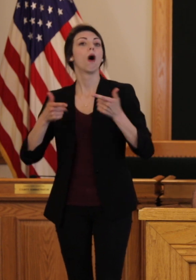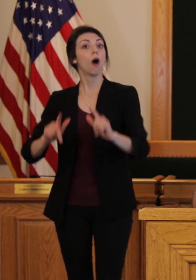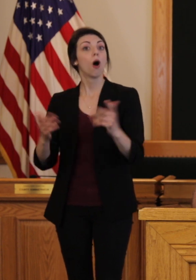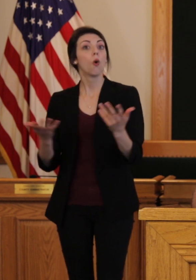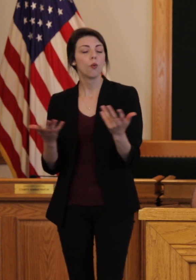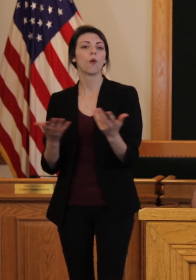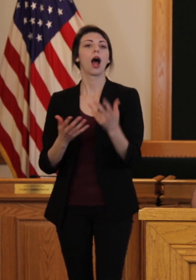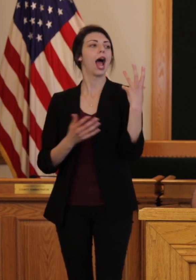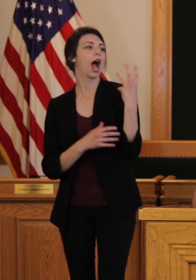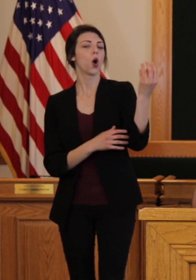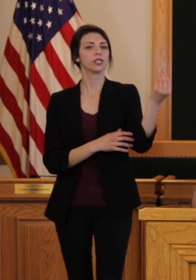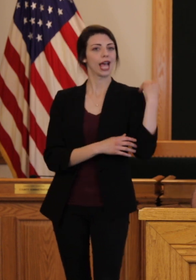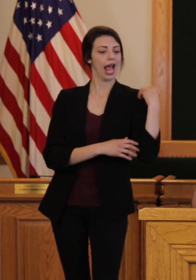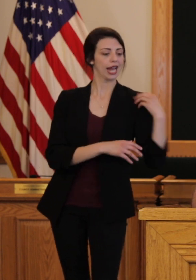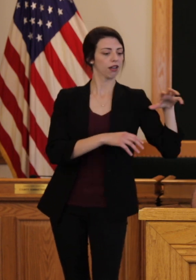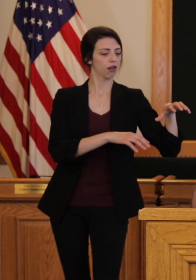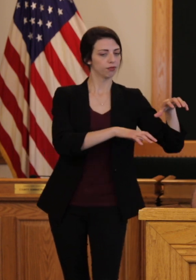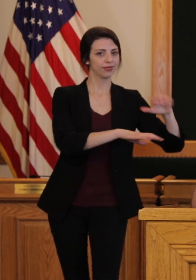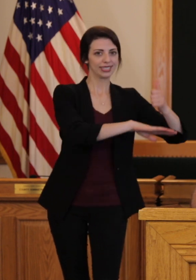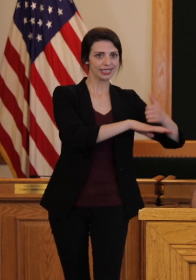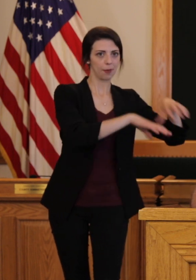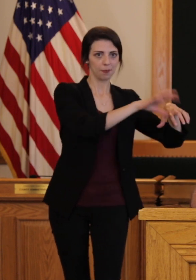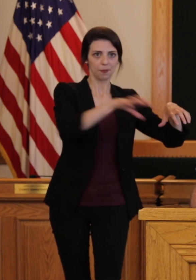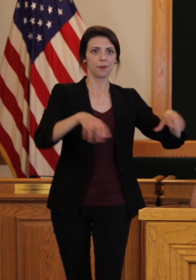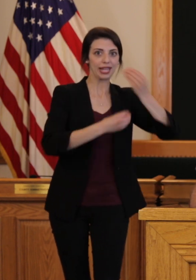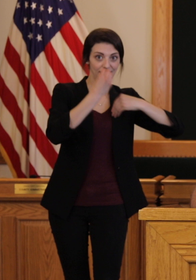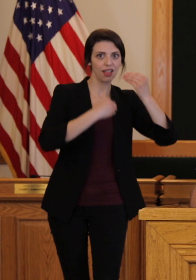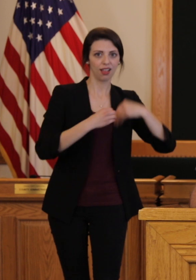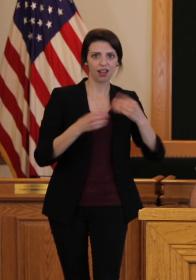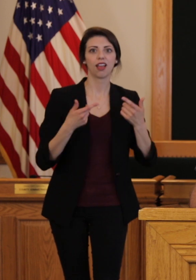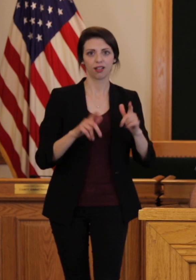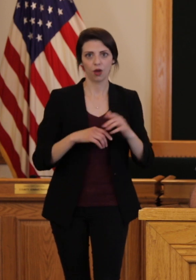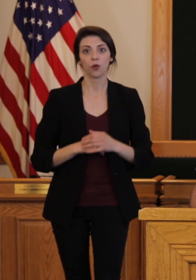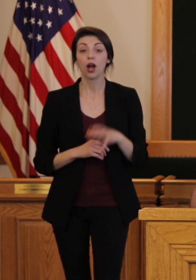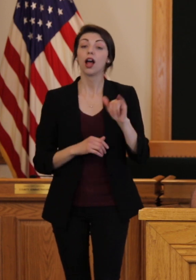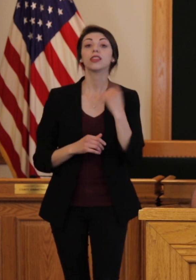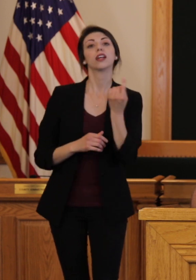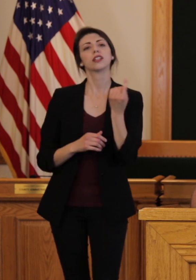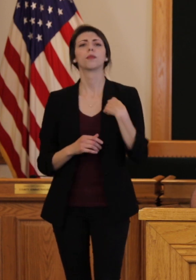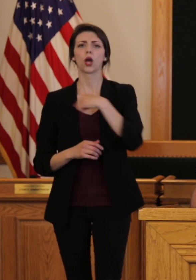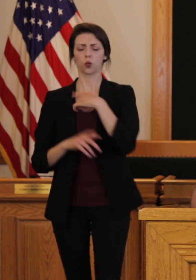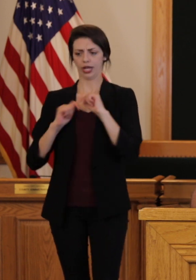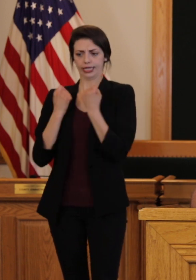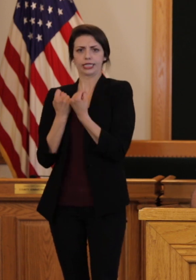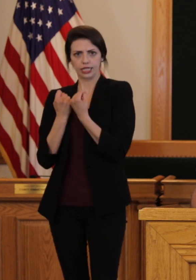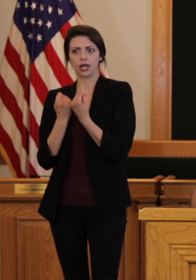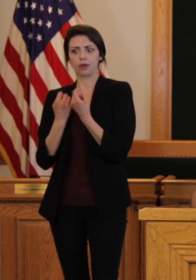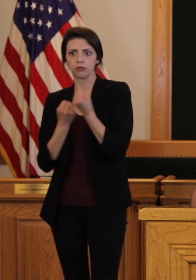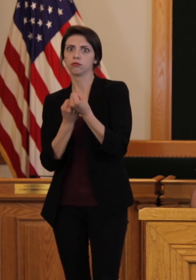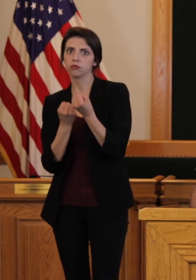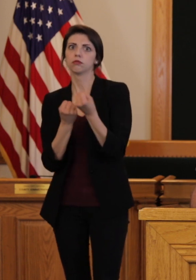local restaurants and bars that have outdoor seating arrangements. This is something that the Central New York Control Room team has been pushing hard